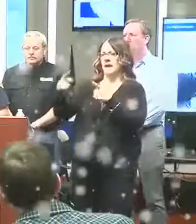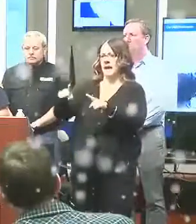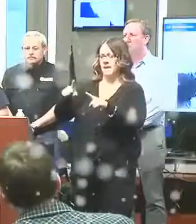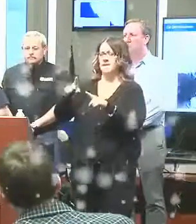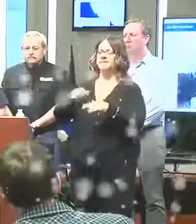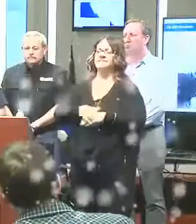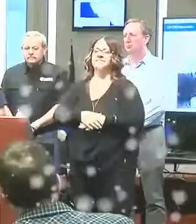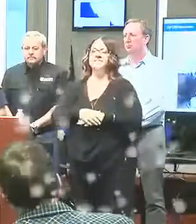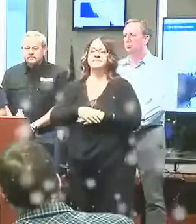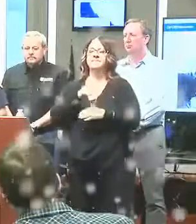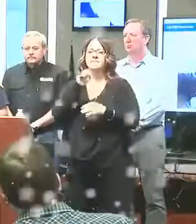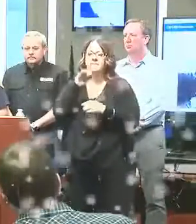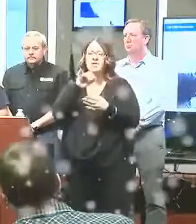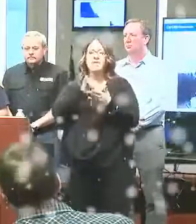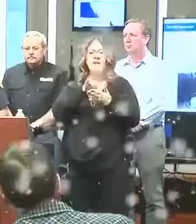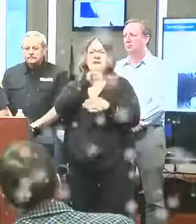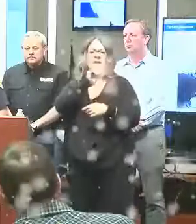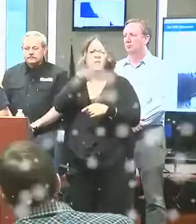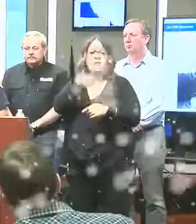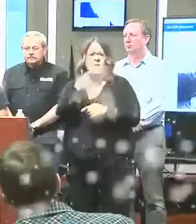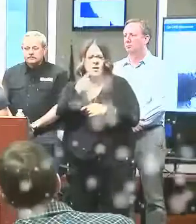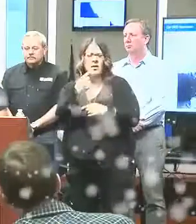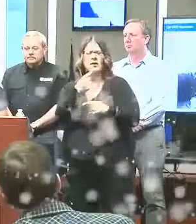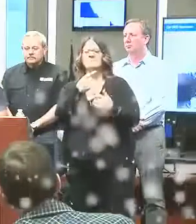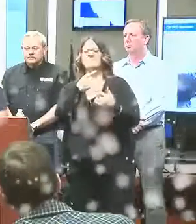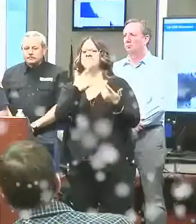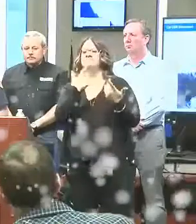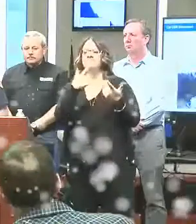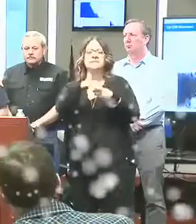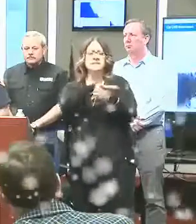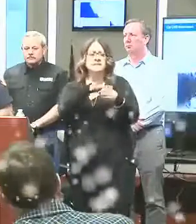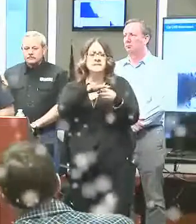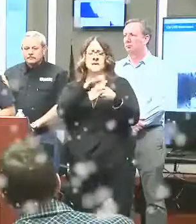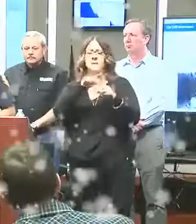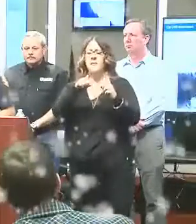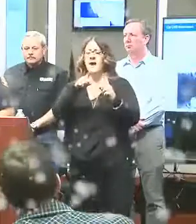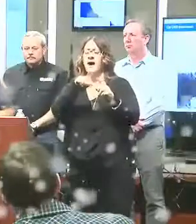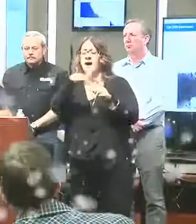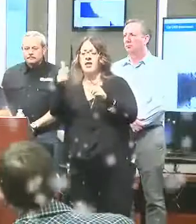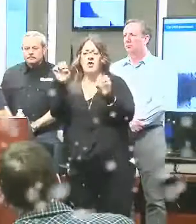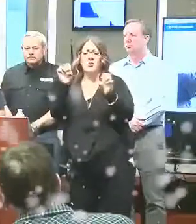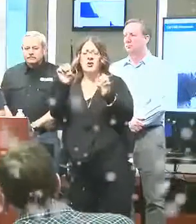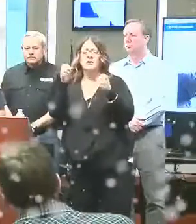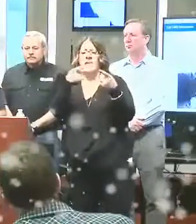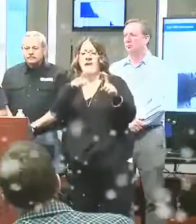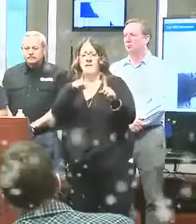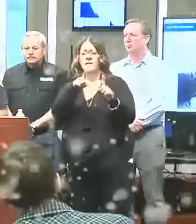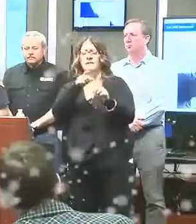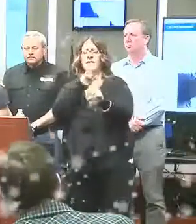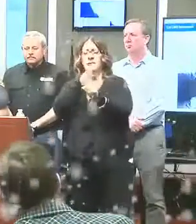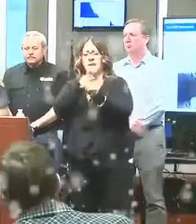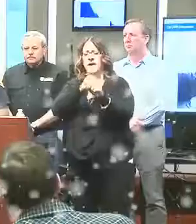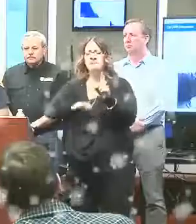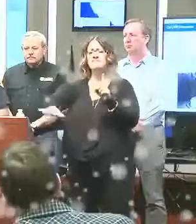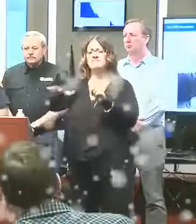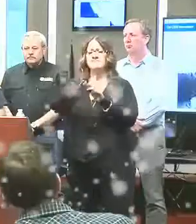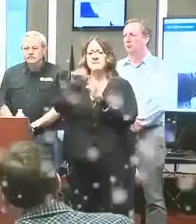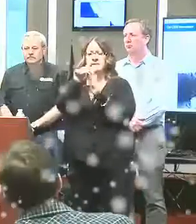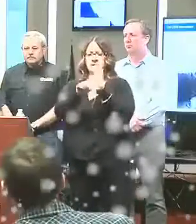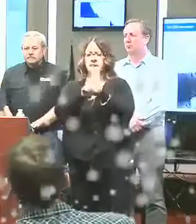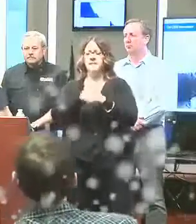with incident management teams, not only on wildland fires, but all hazard emergencies around the state. So in addition to the management team, CAL